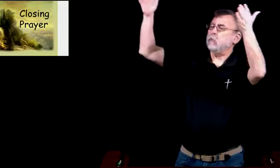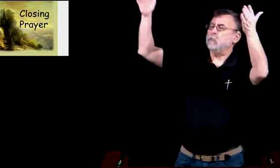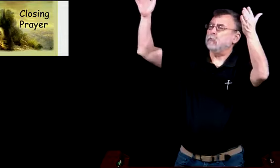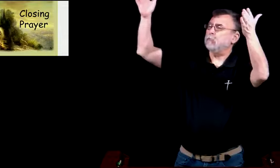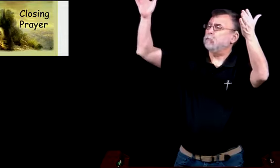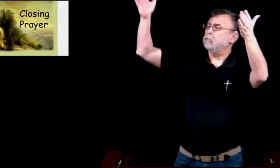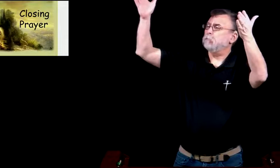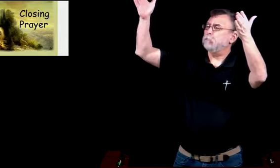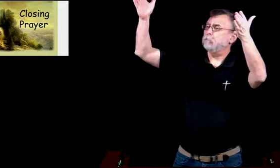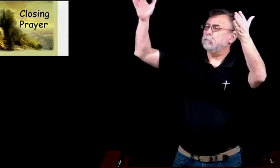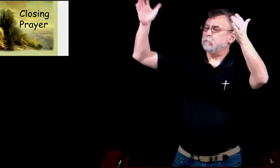Our Heavenly Father,